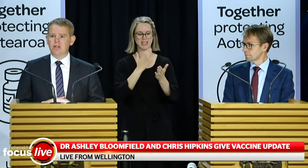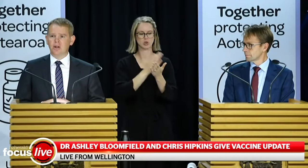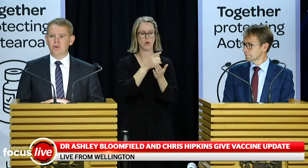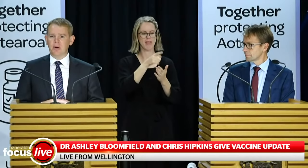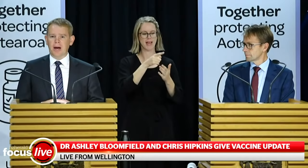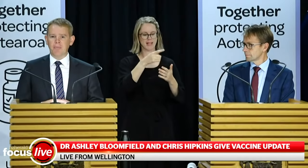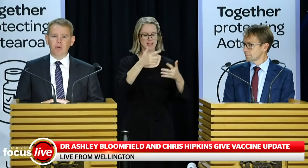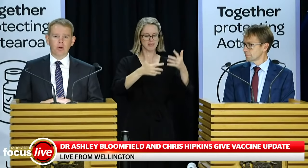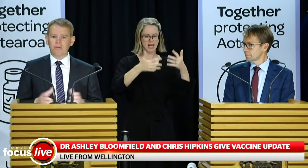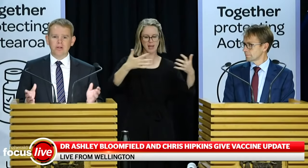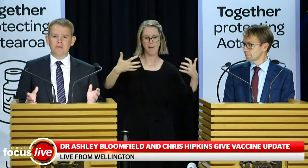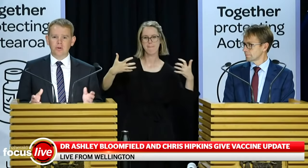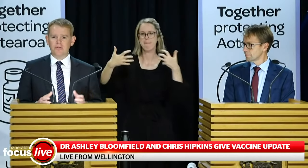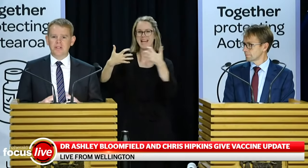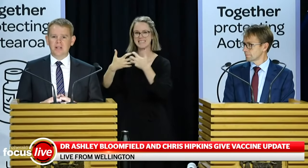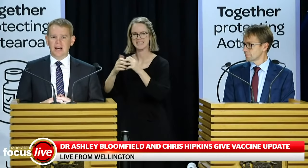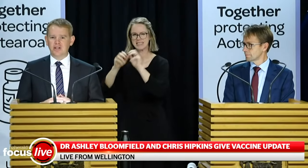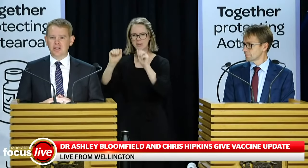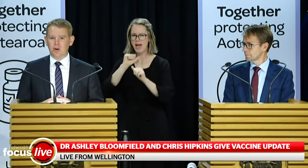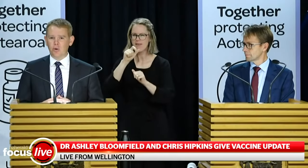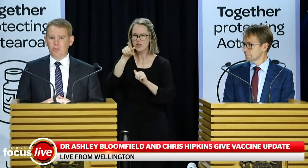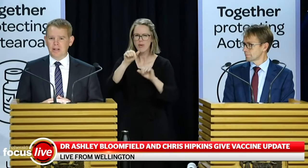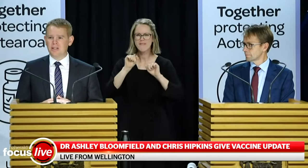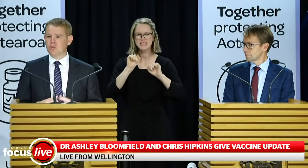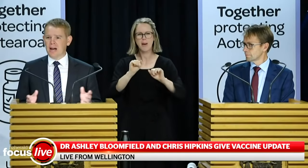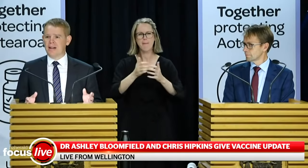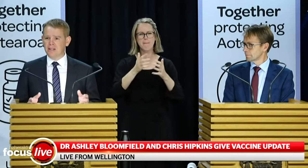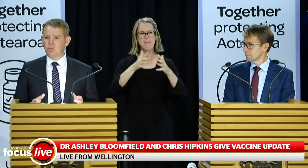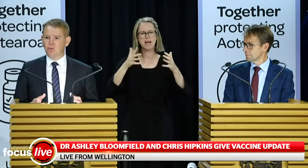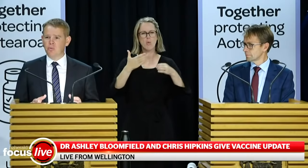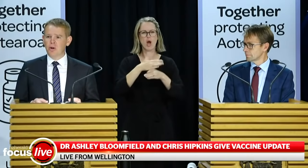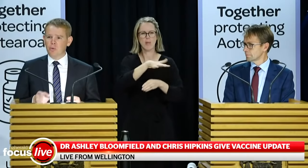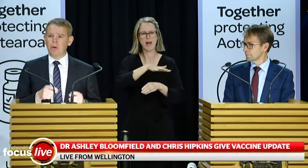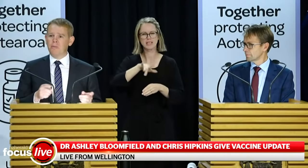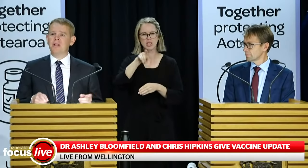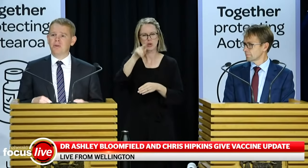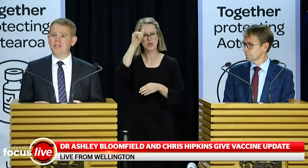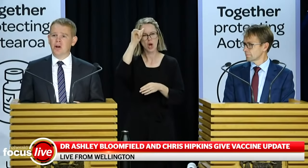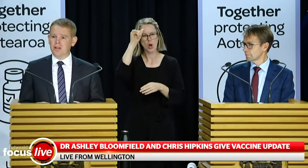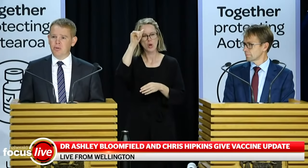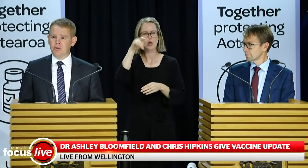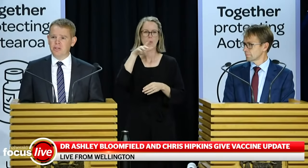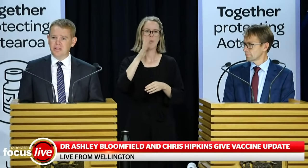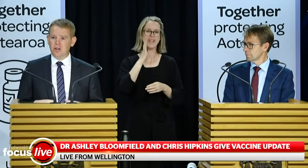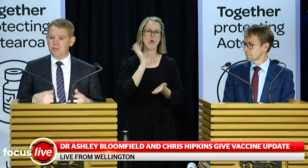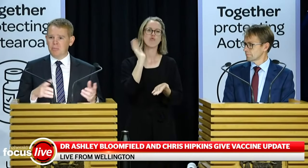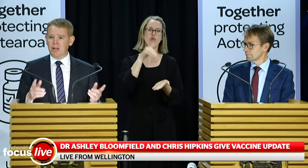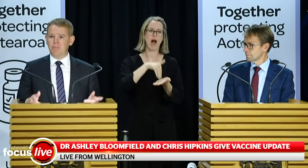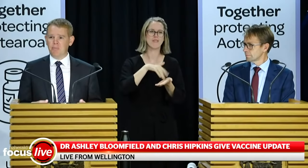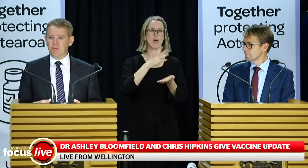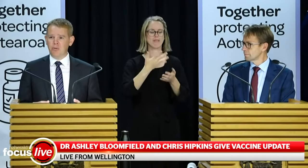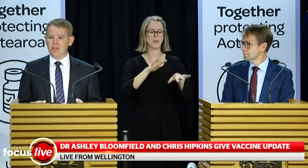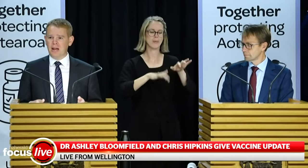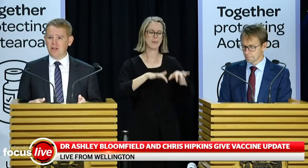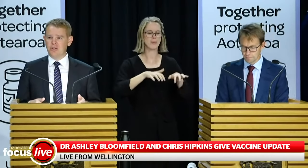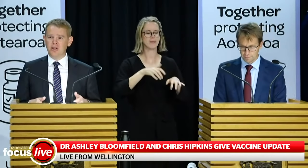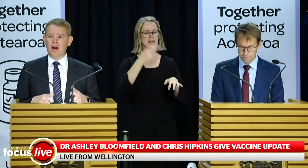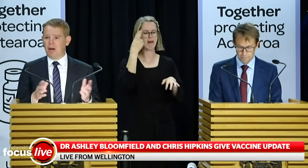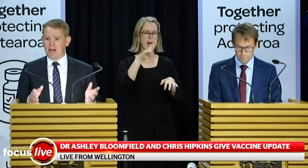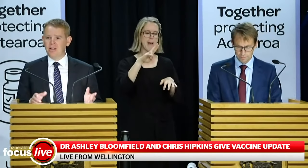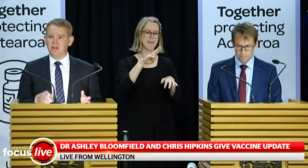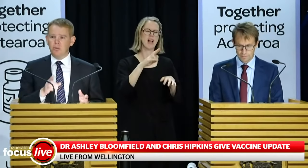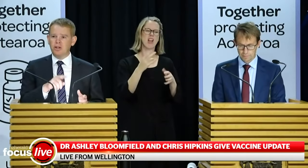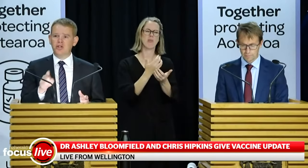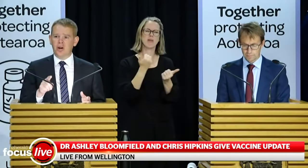up. So all of those of you who have visited large-scale workplaces, regardless, will be familiar with the sign-in process. You know, many firms now use